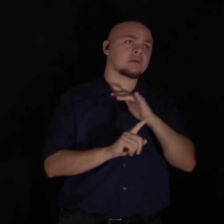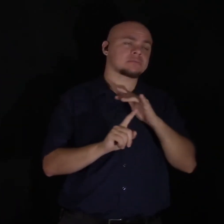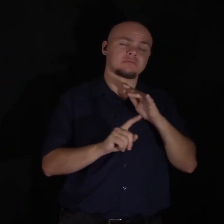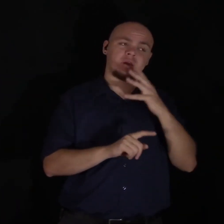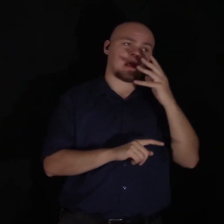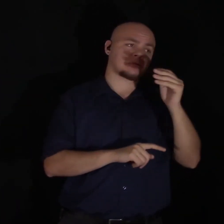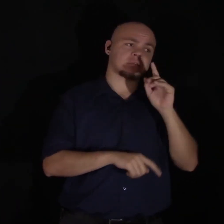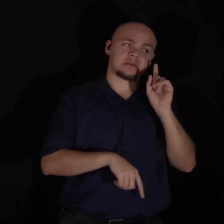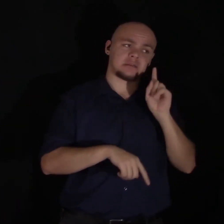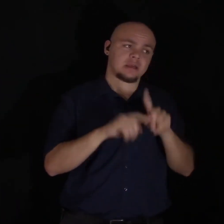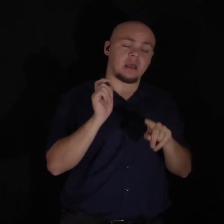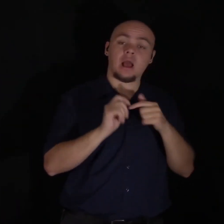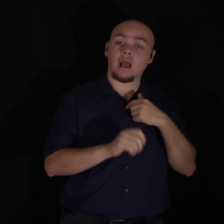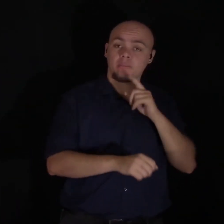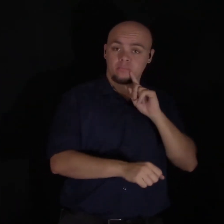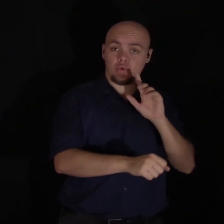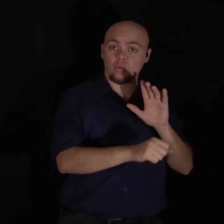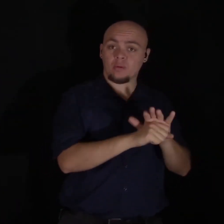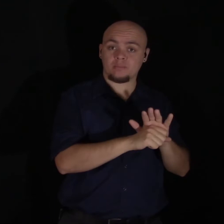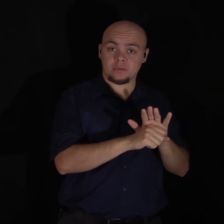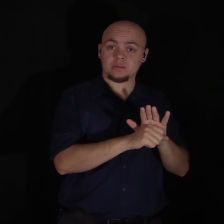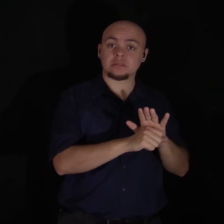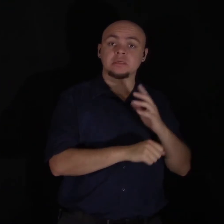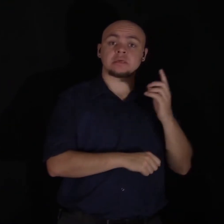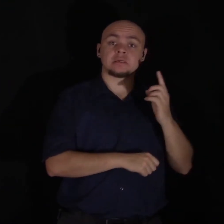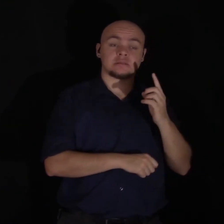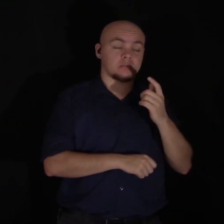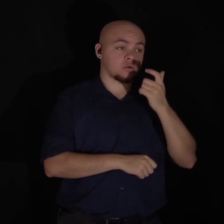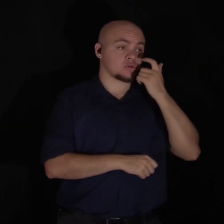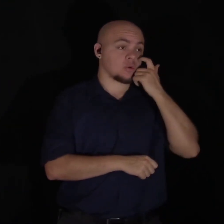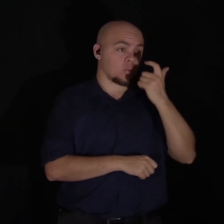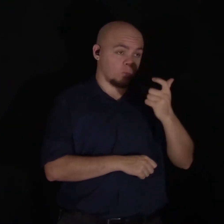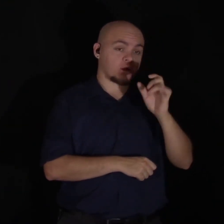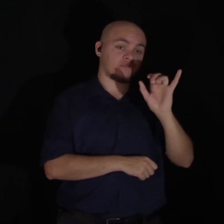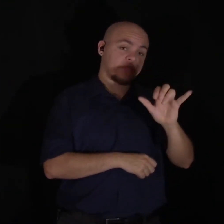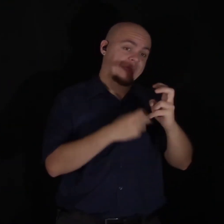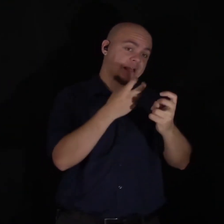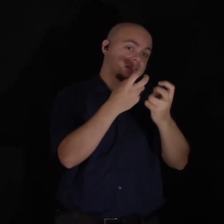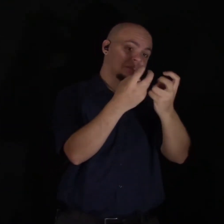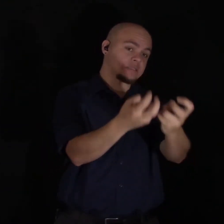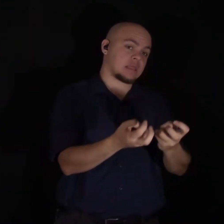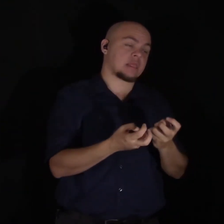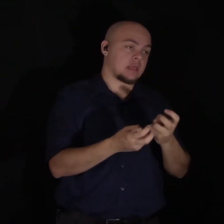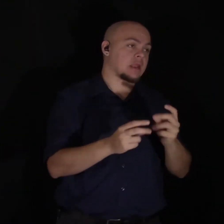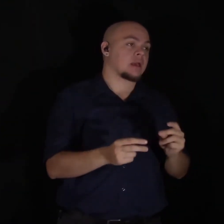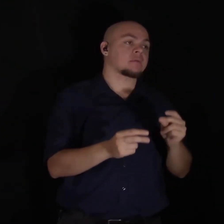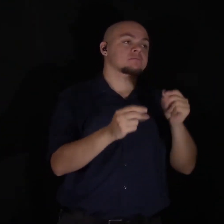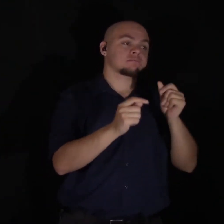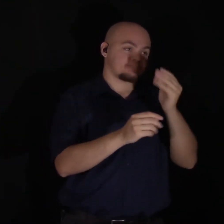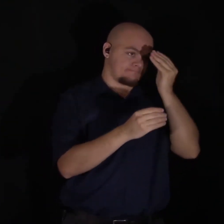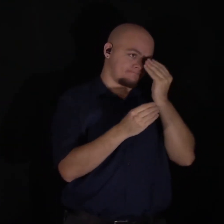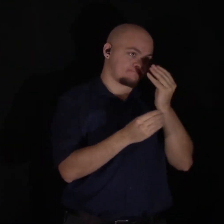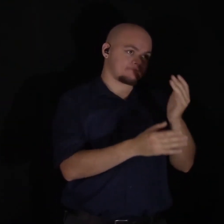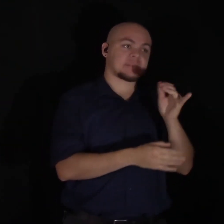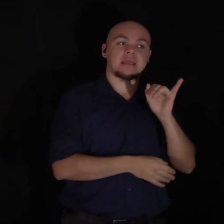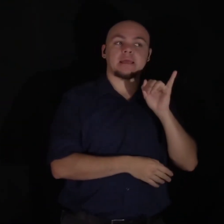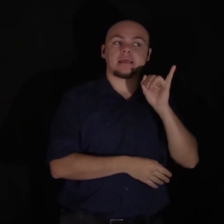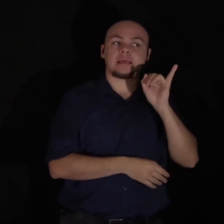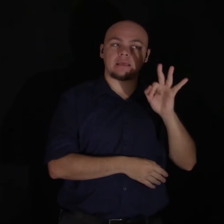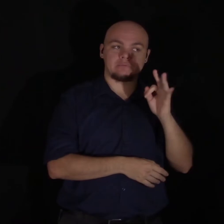have promised that someone should watch for him and give him instant notice if any new object should